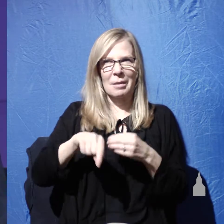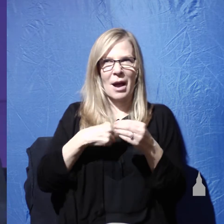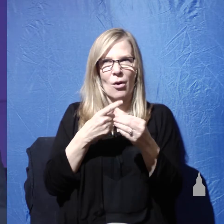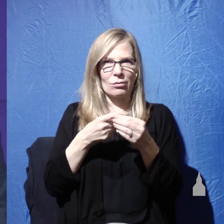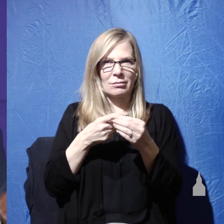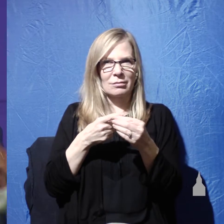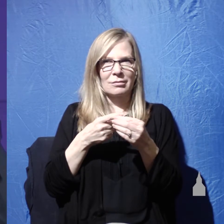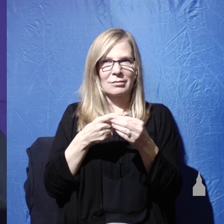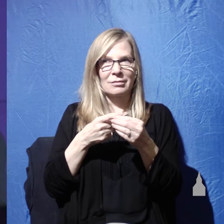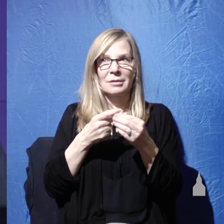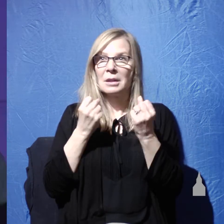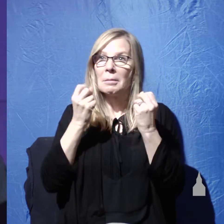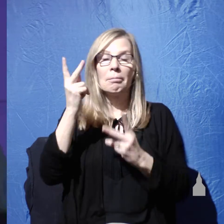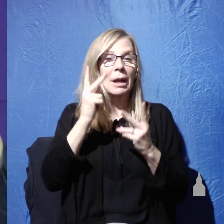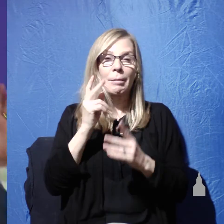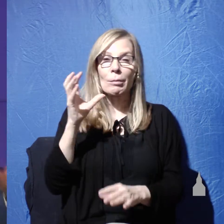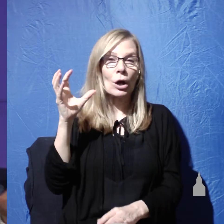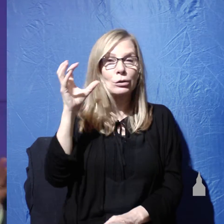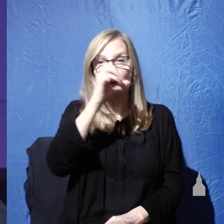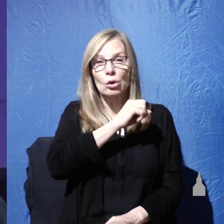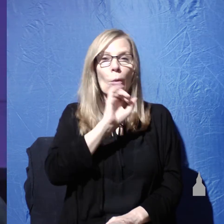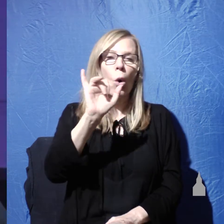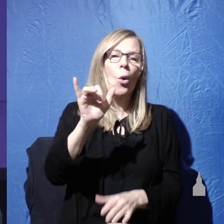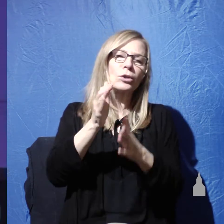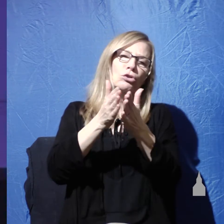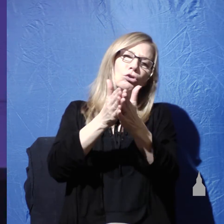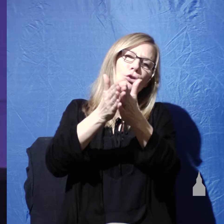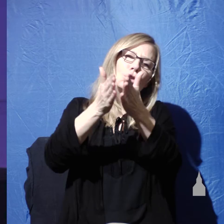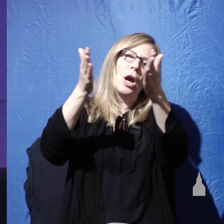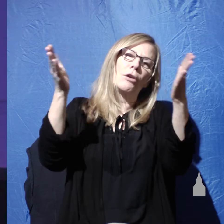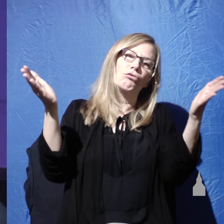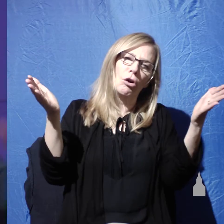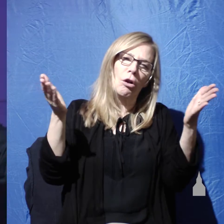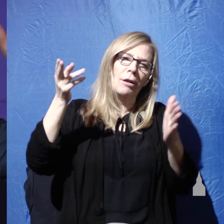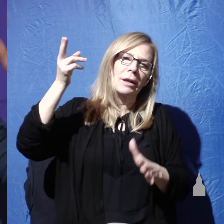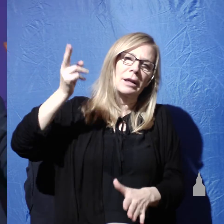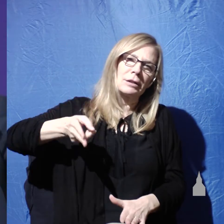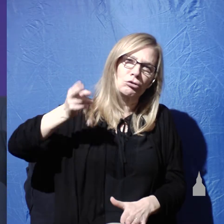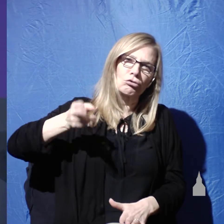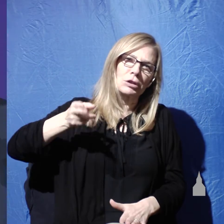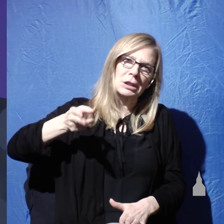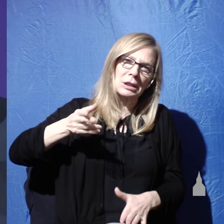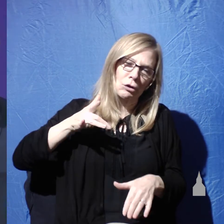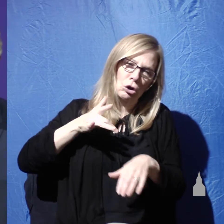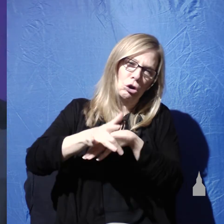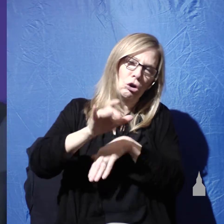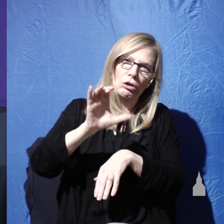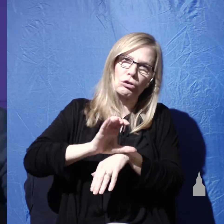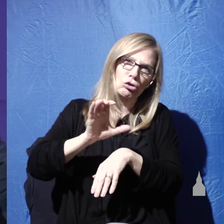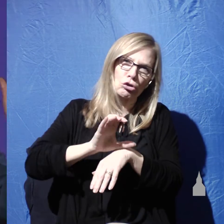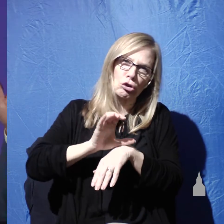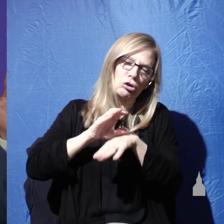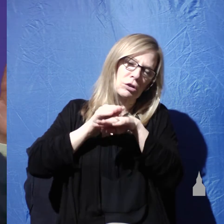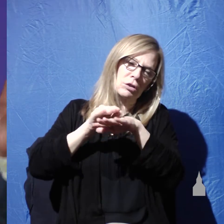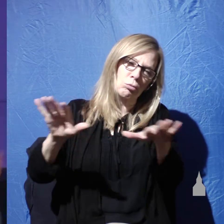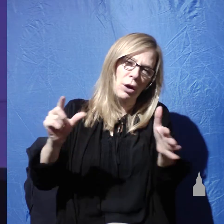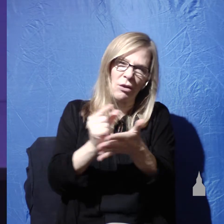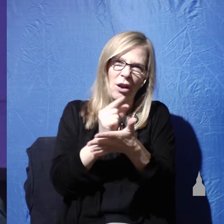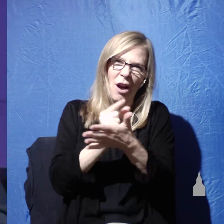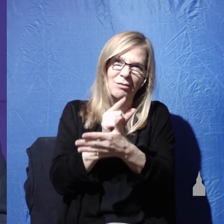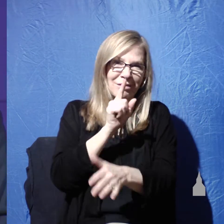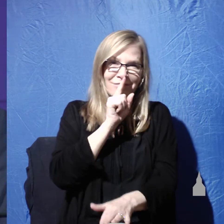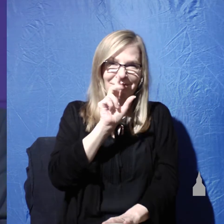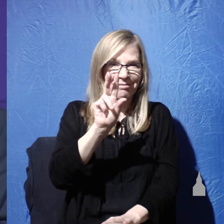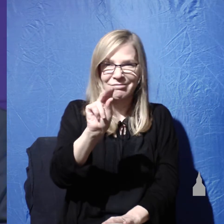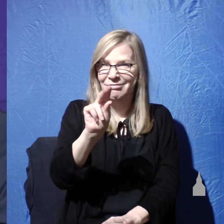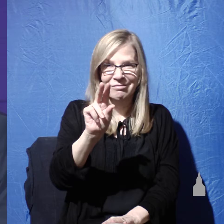contrary to what many people assume, Acts is not a broad, general, sweeping history of the early church and the spread of the gospel. I